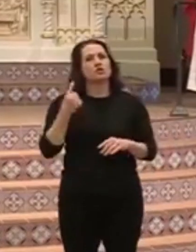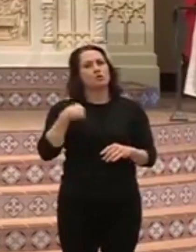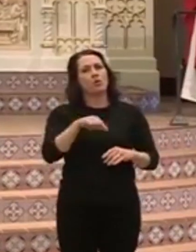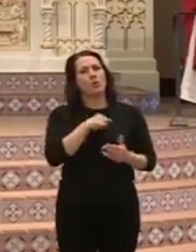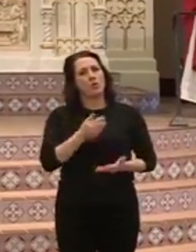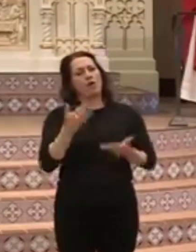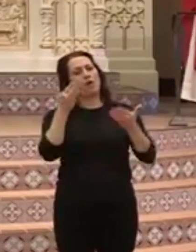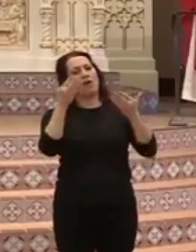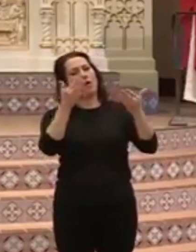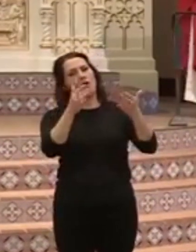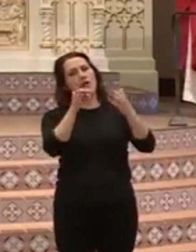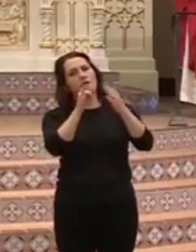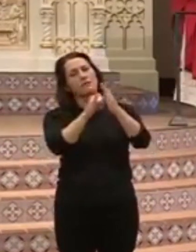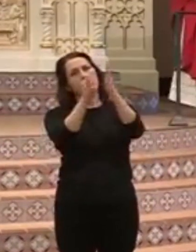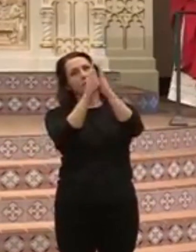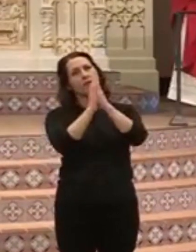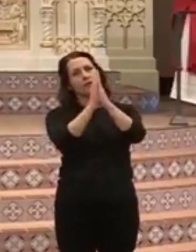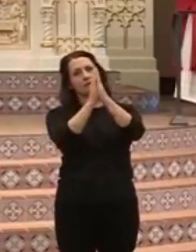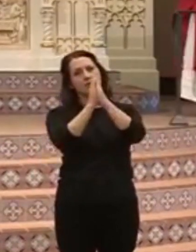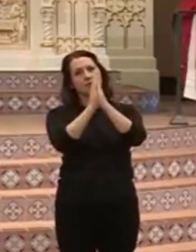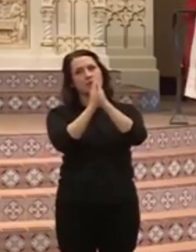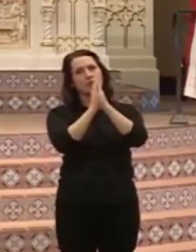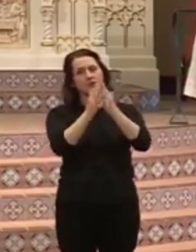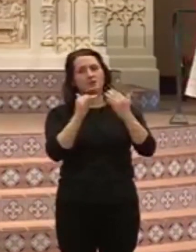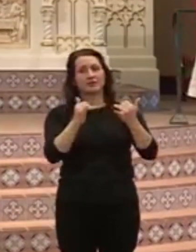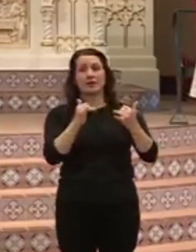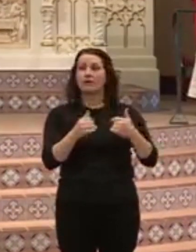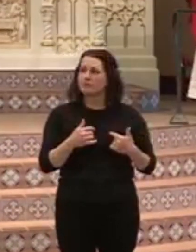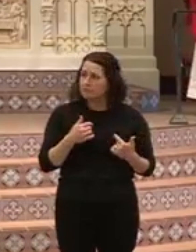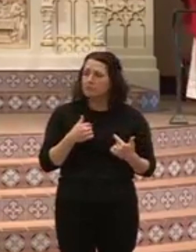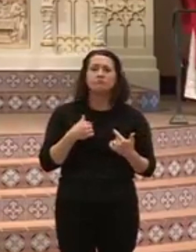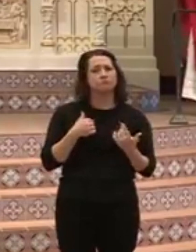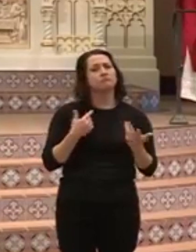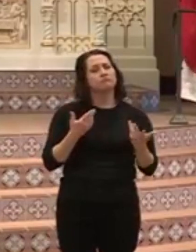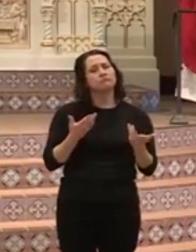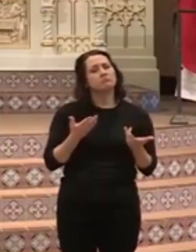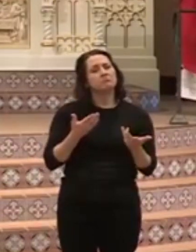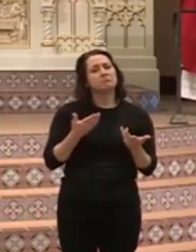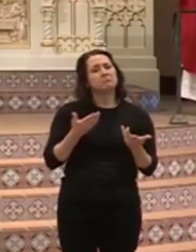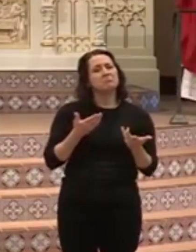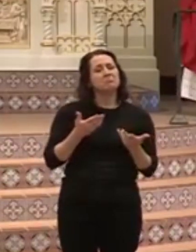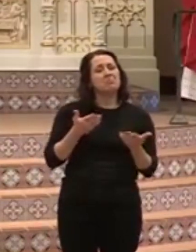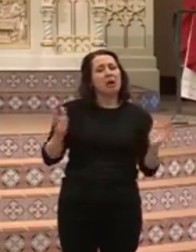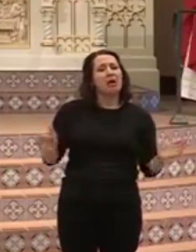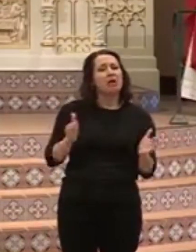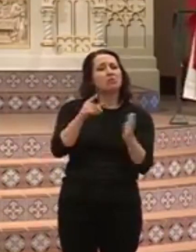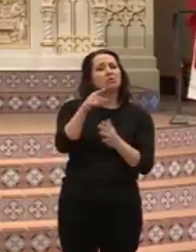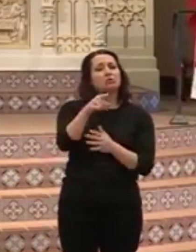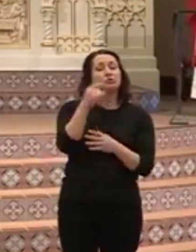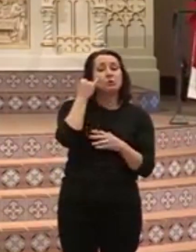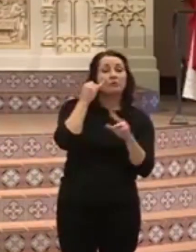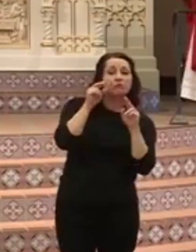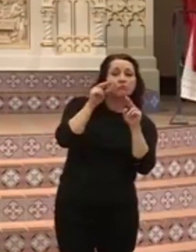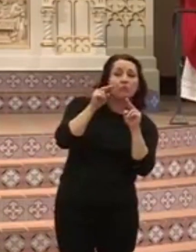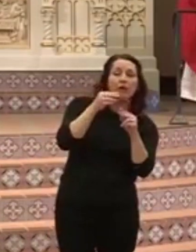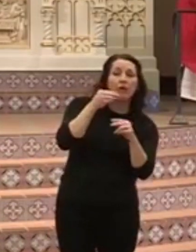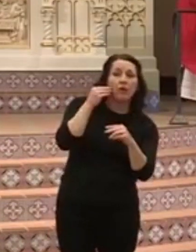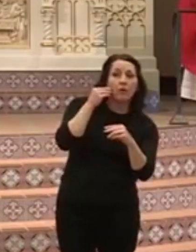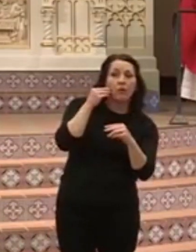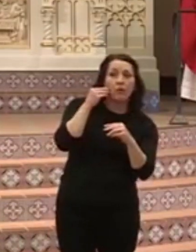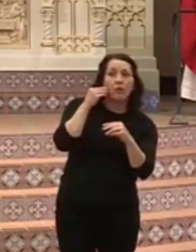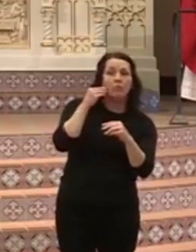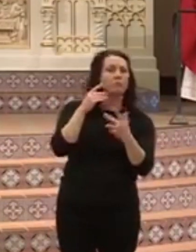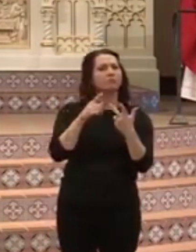these intercessions at this time. I invite you to either... those of you watching at home, to either